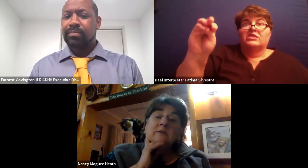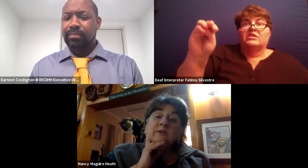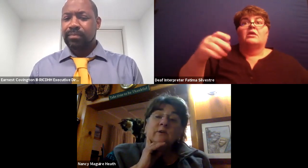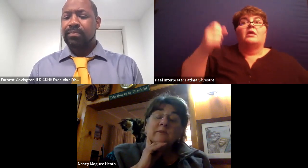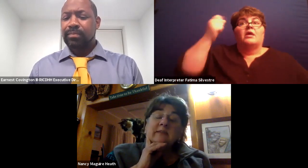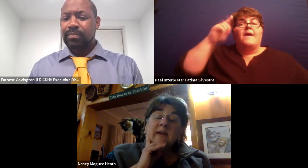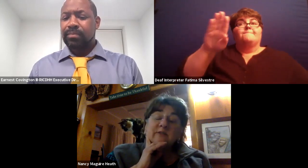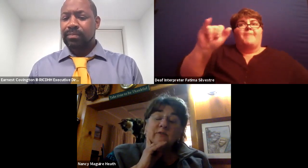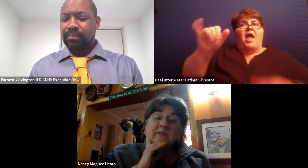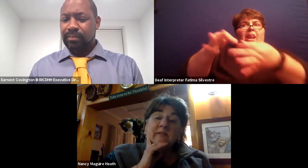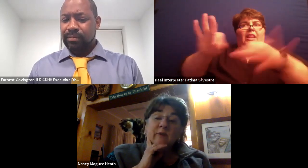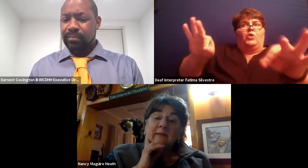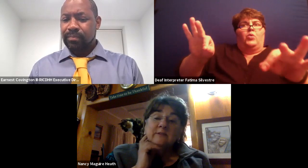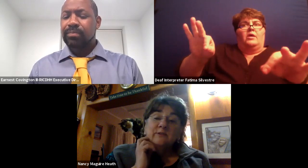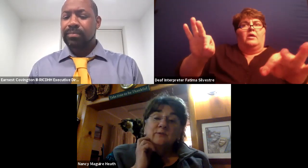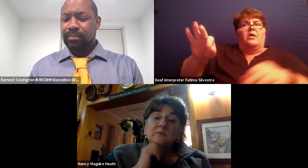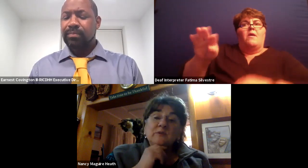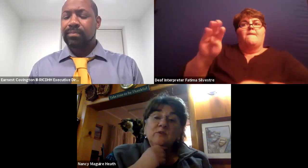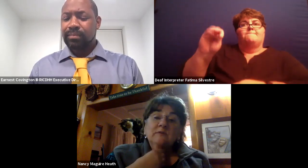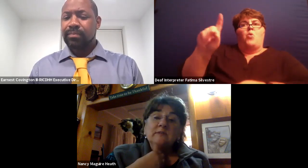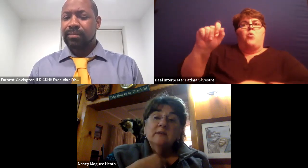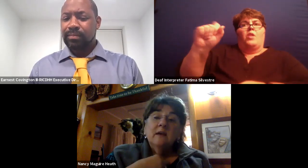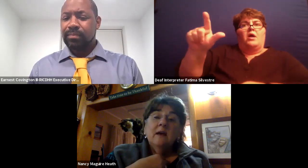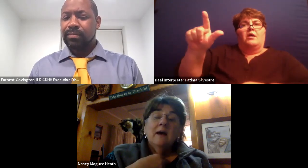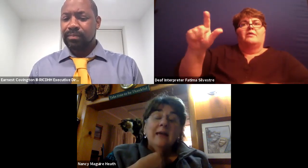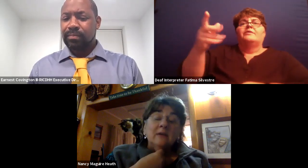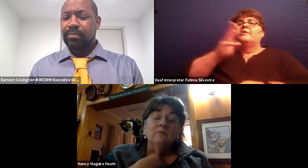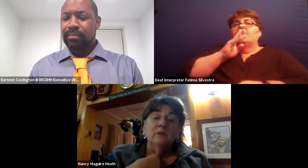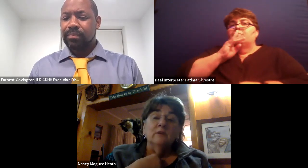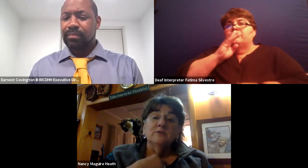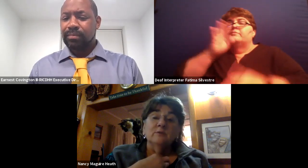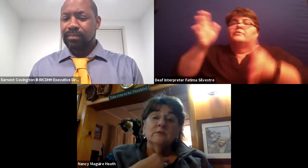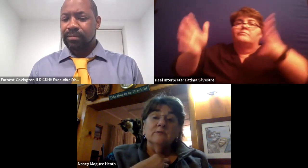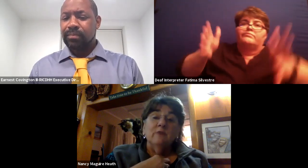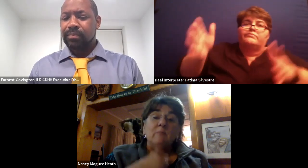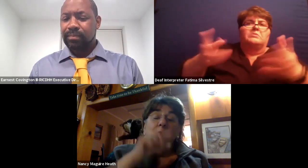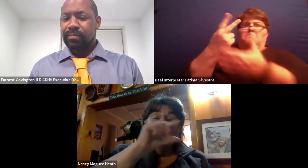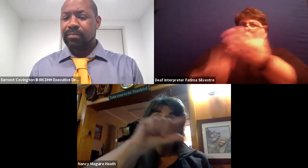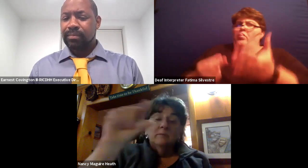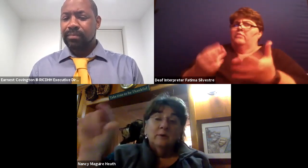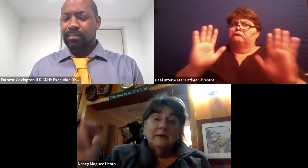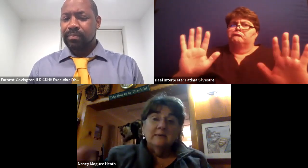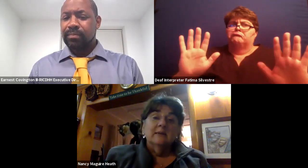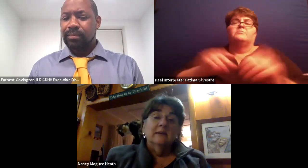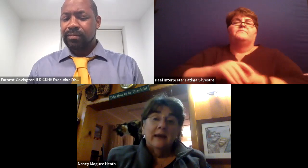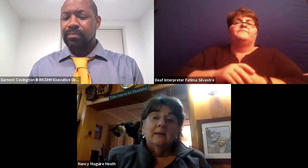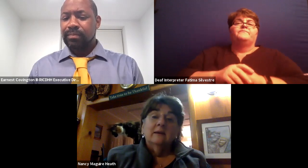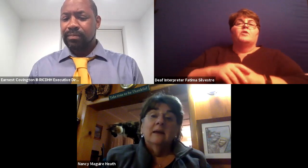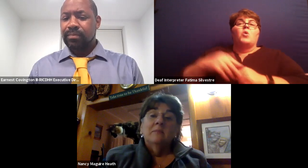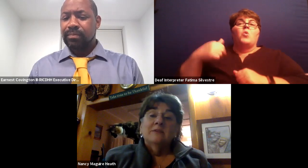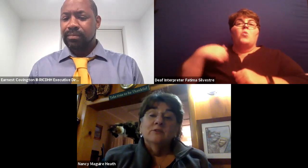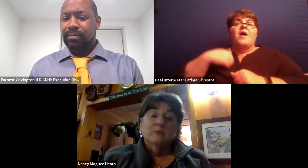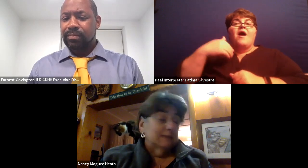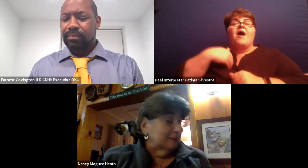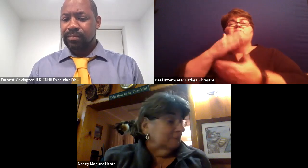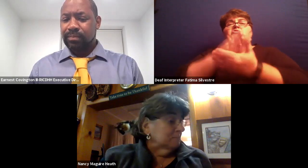we also, besides servicing Rhode Island students, we service a handful of students from border communities in Connecticut